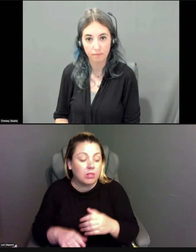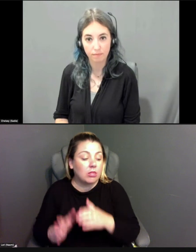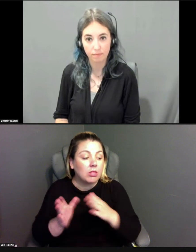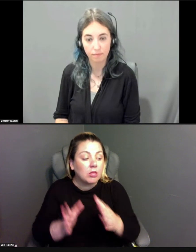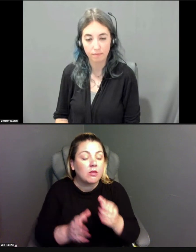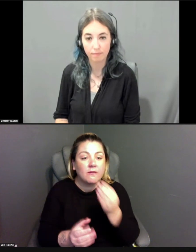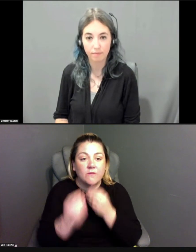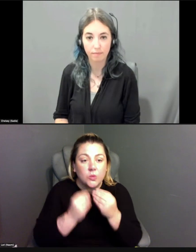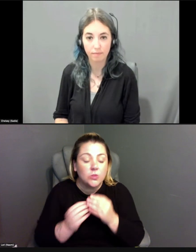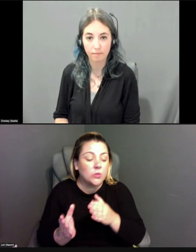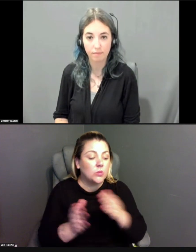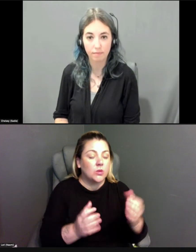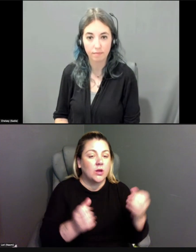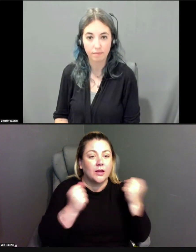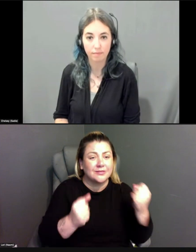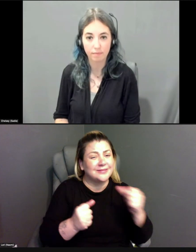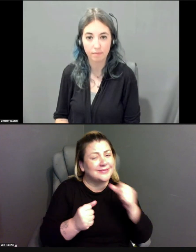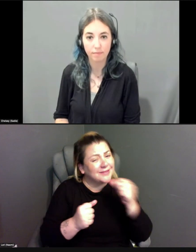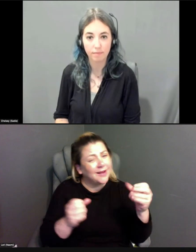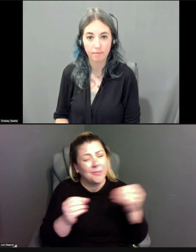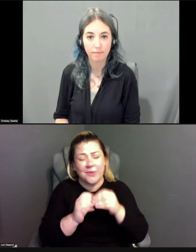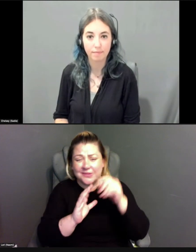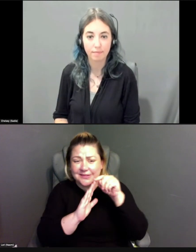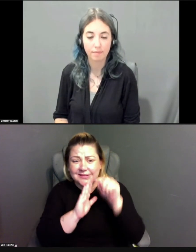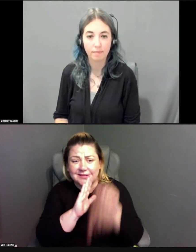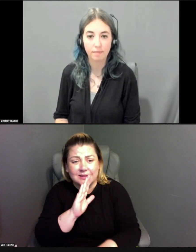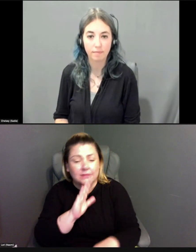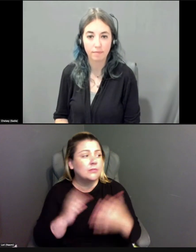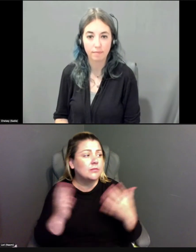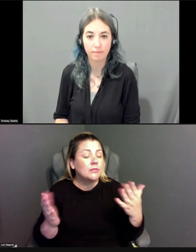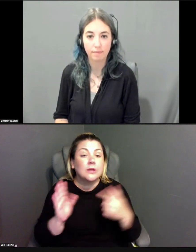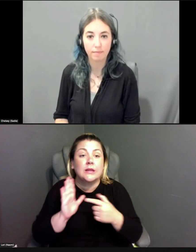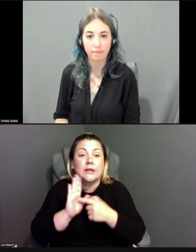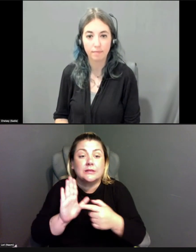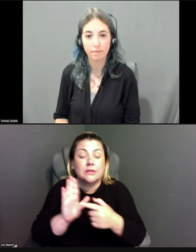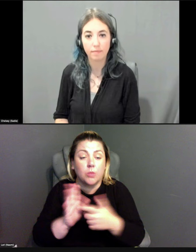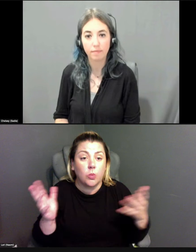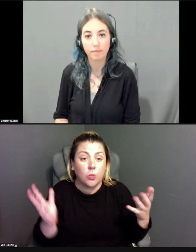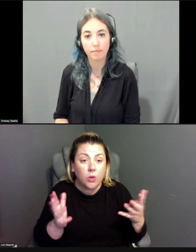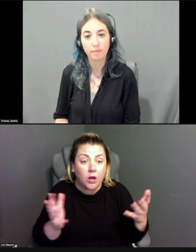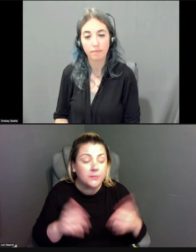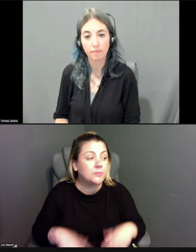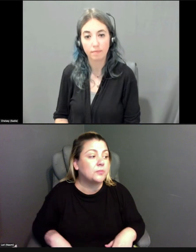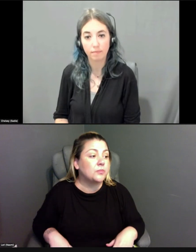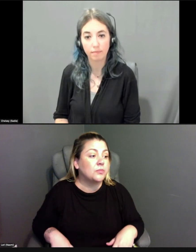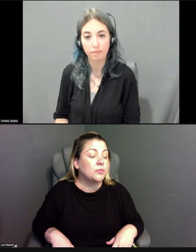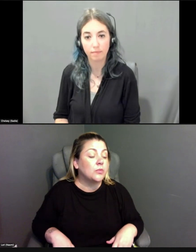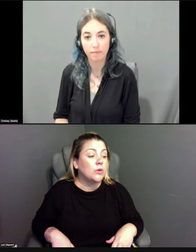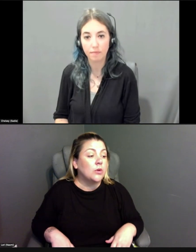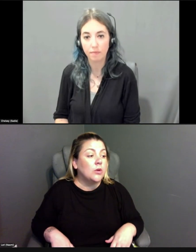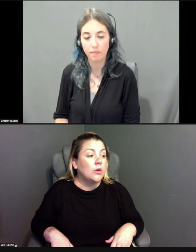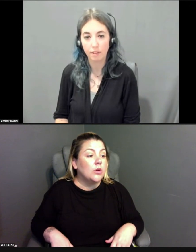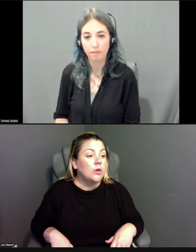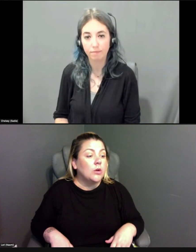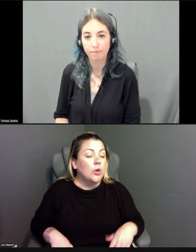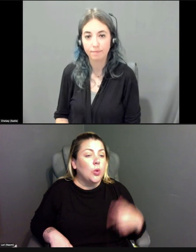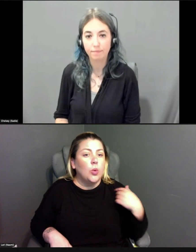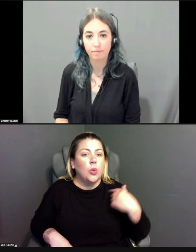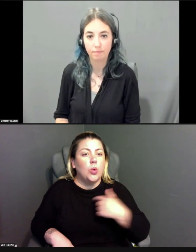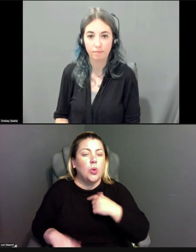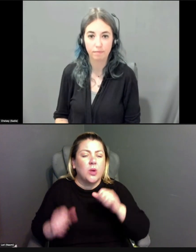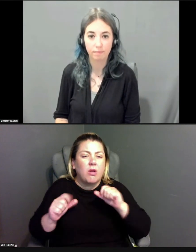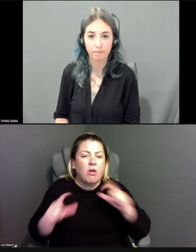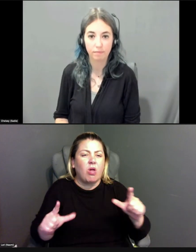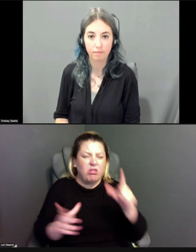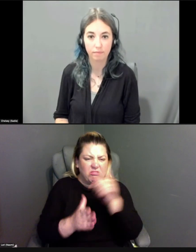I think a great example of this is how we all went down this rabbit hole of like demonizing